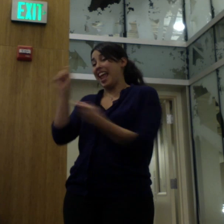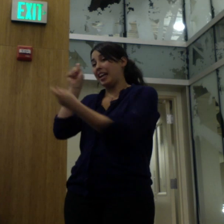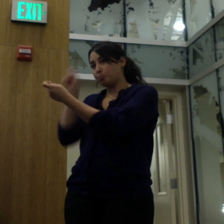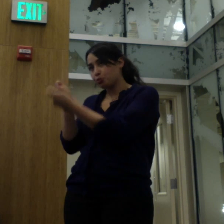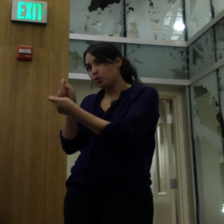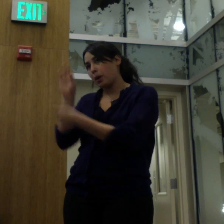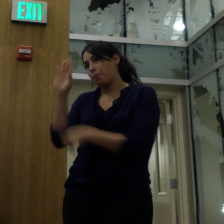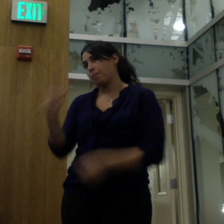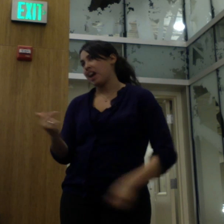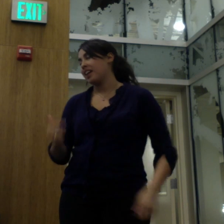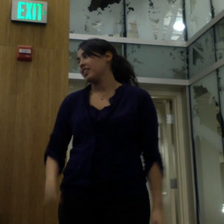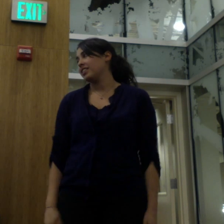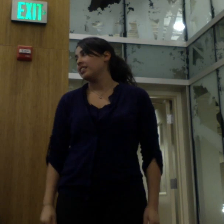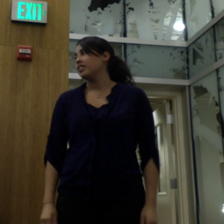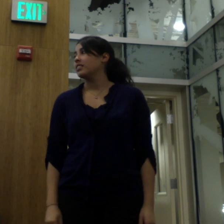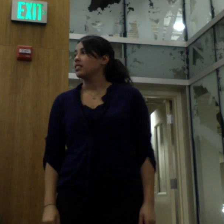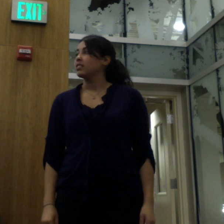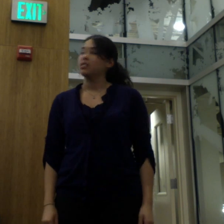bag.